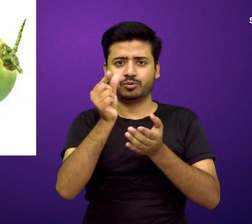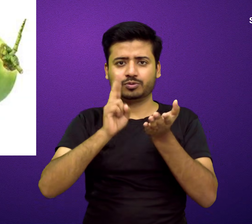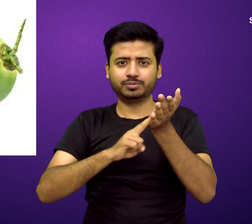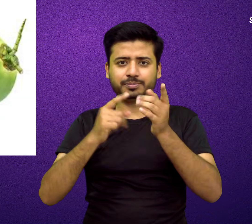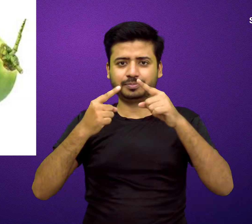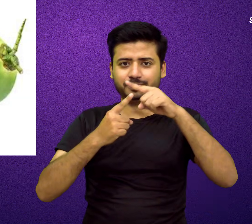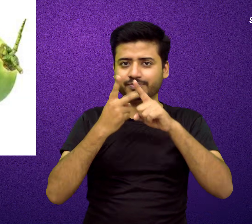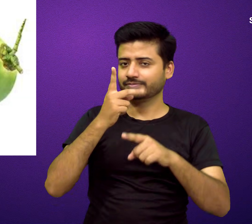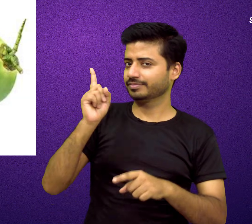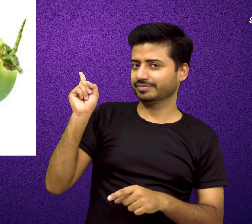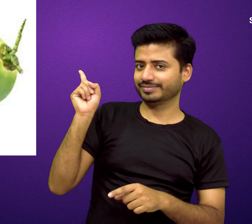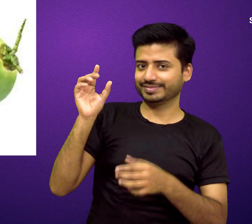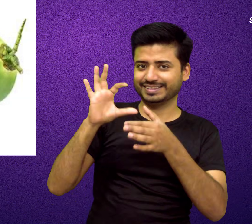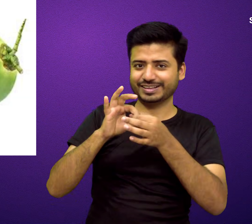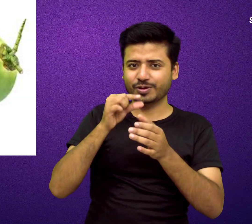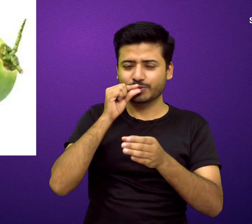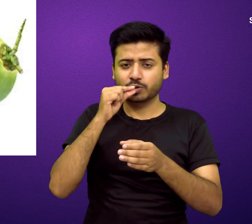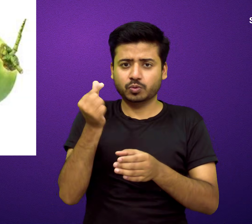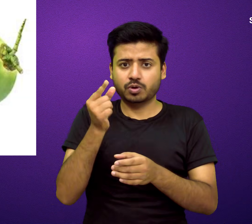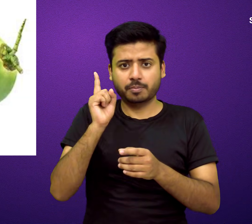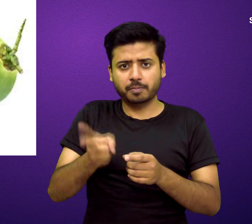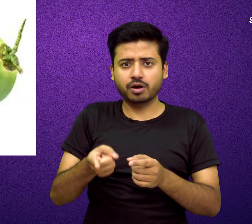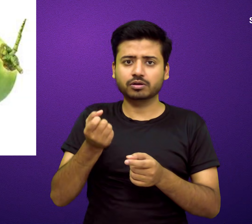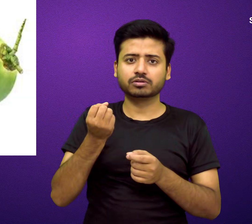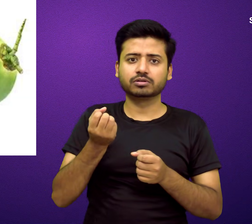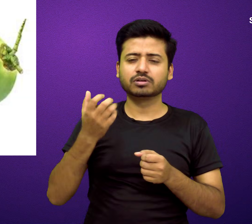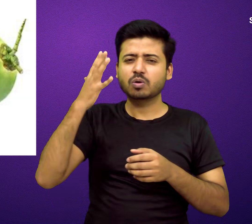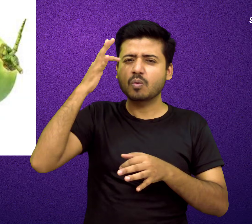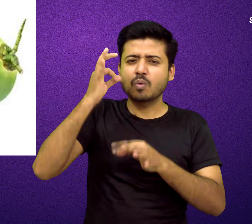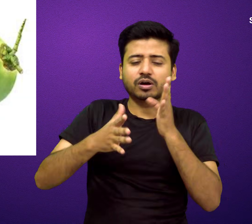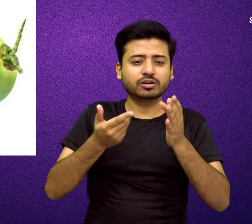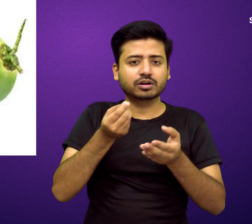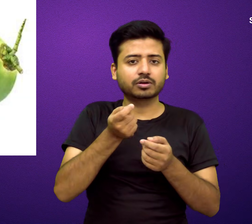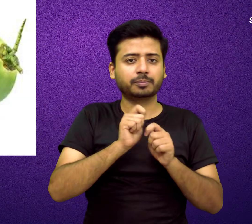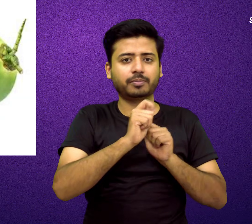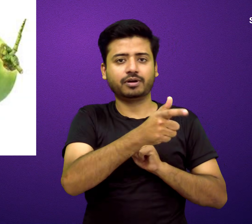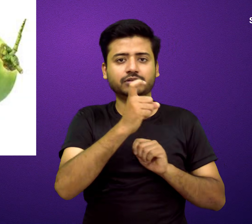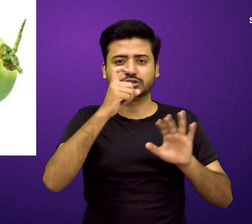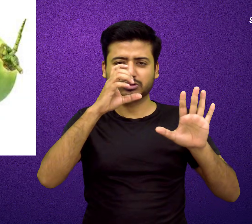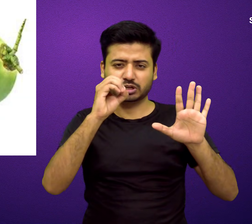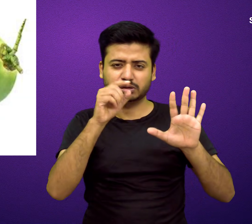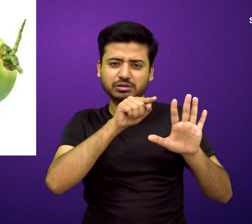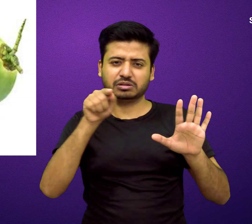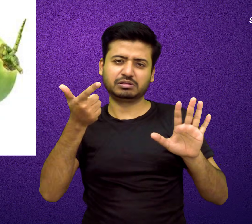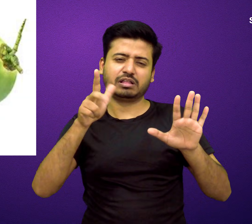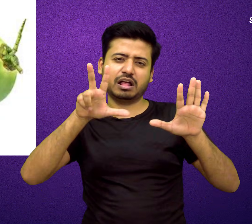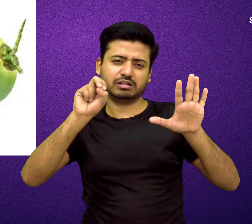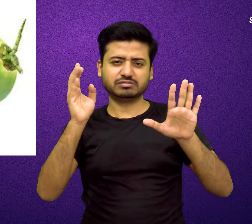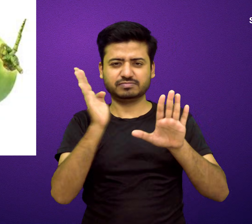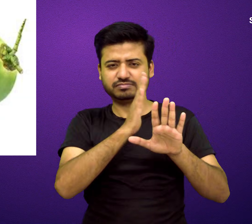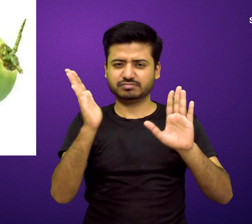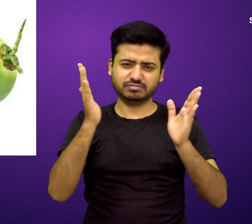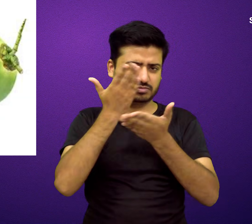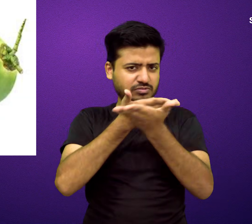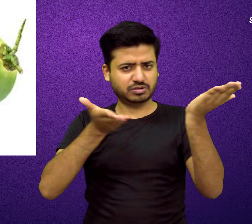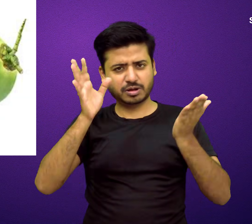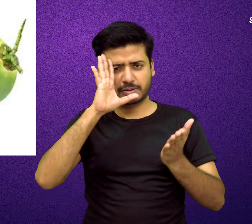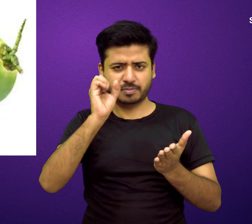cramping, and bloating. While the combination won't poison you, the specific way these two ingredients interact in your digestive tract can